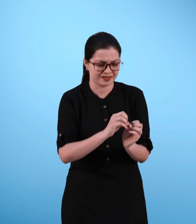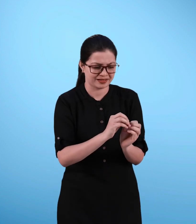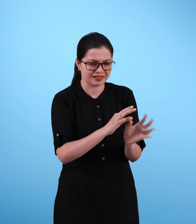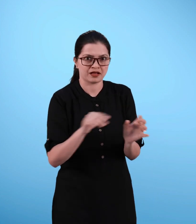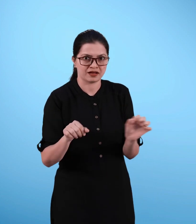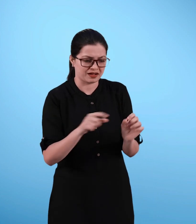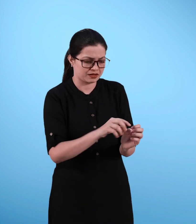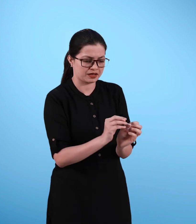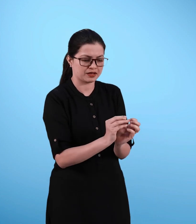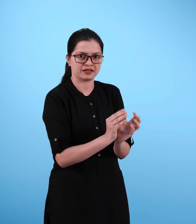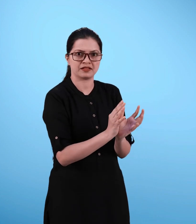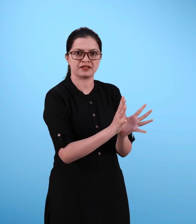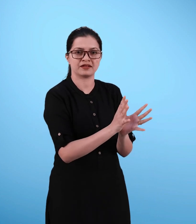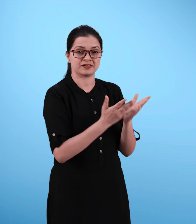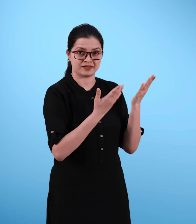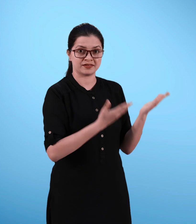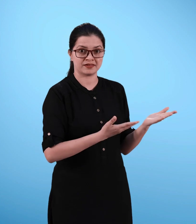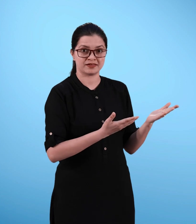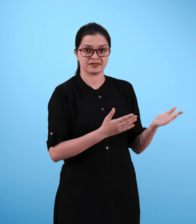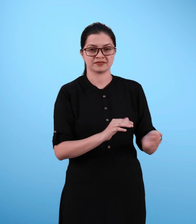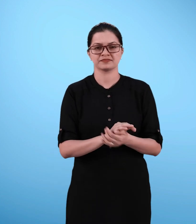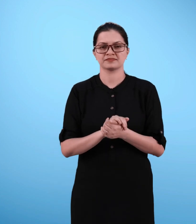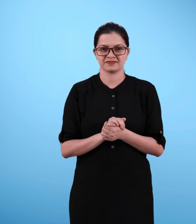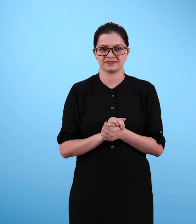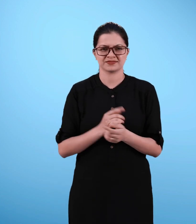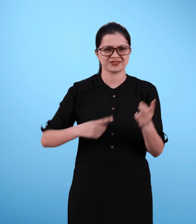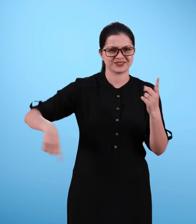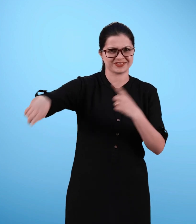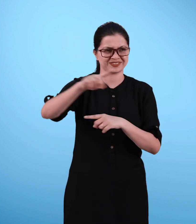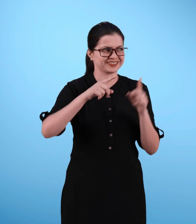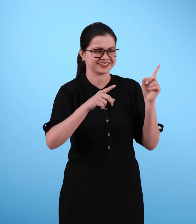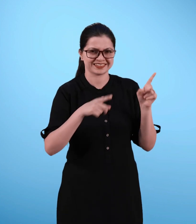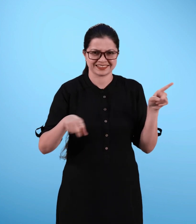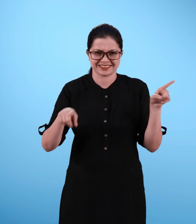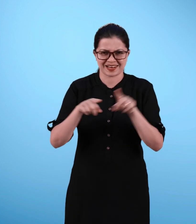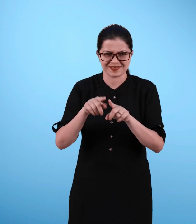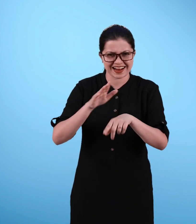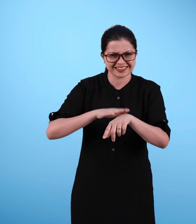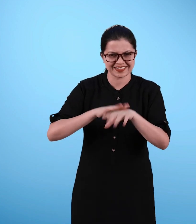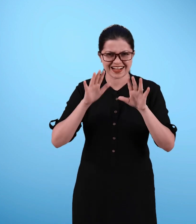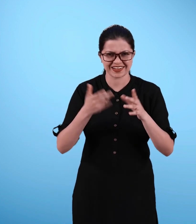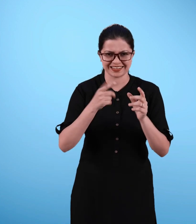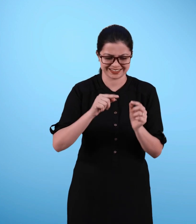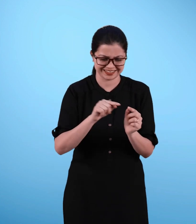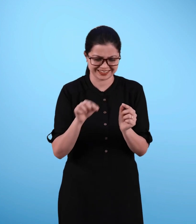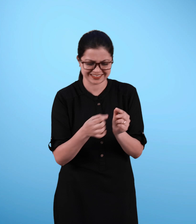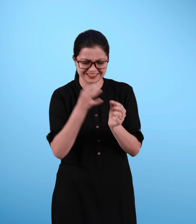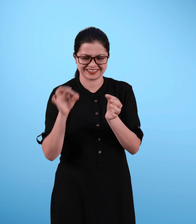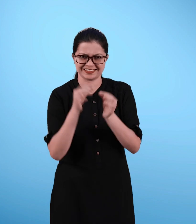strands. Figure 3.5 shows yarn split into thin Figure strands. 3.5 shows yarn split up into